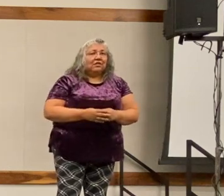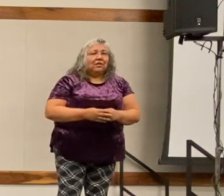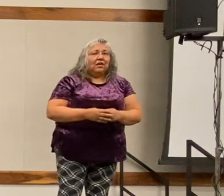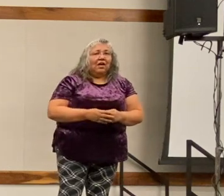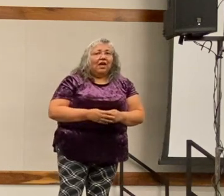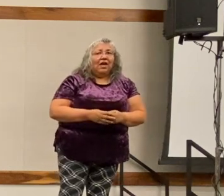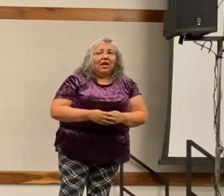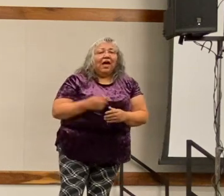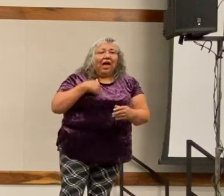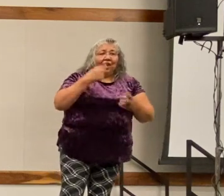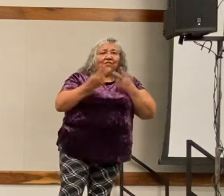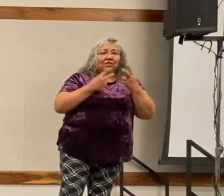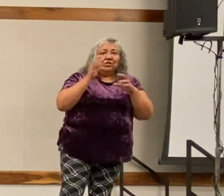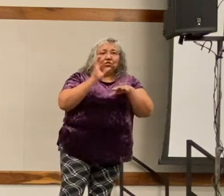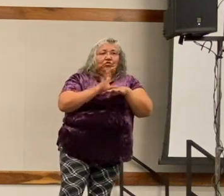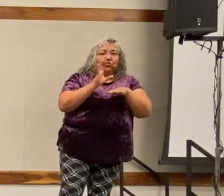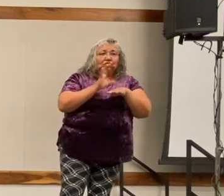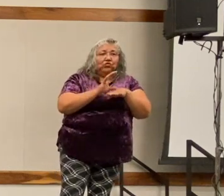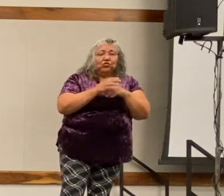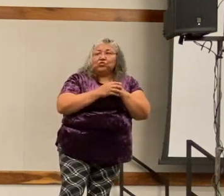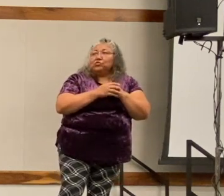I visited the church